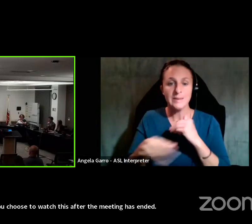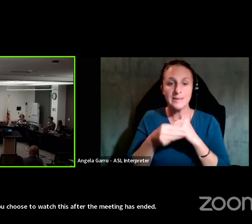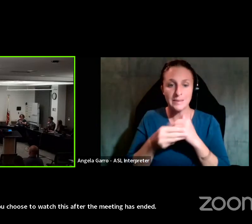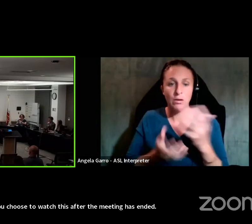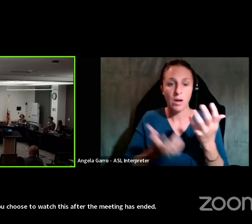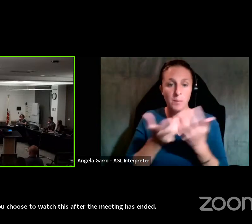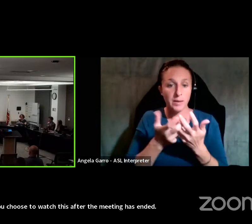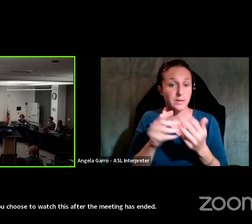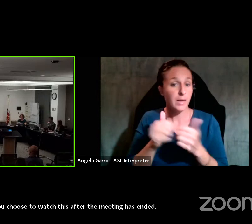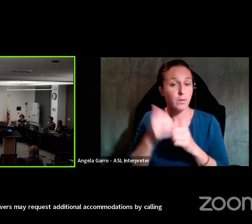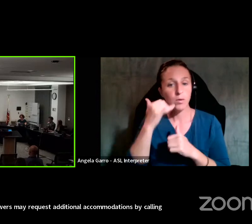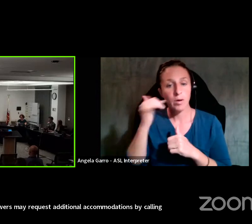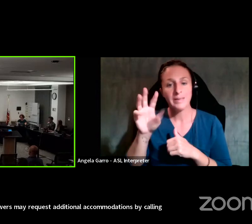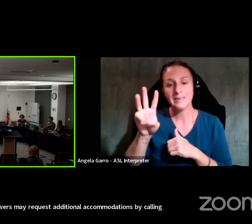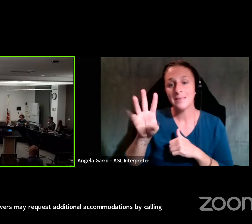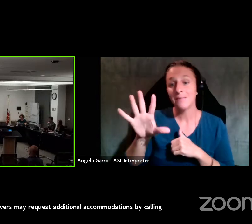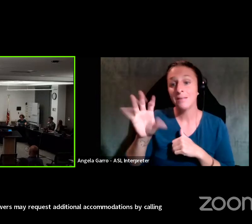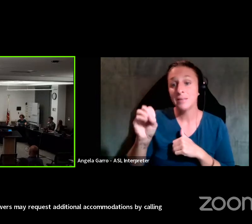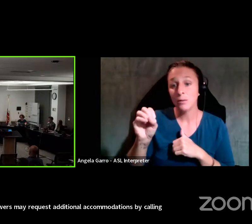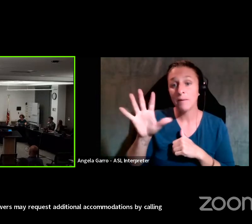calling